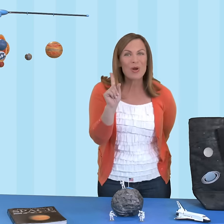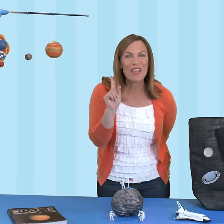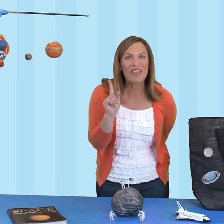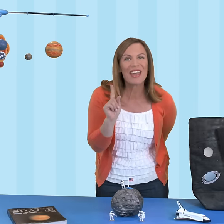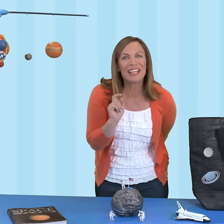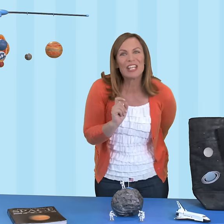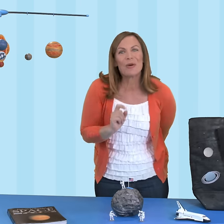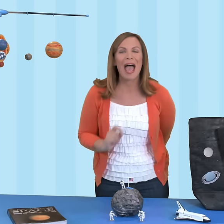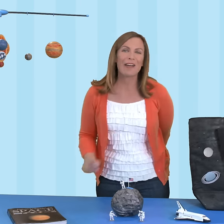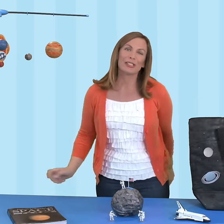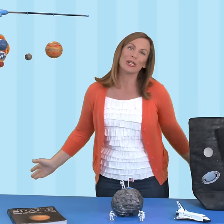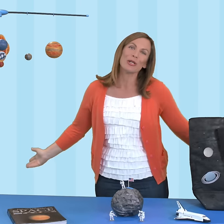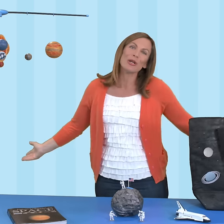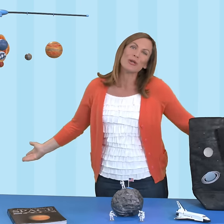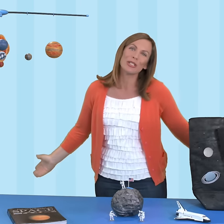more thing you have to do.